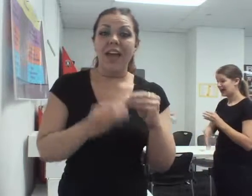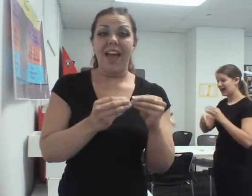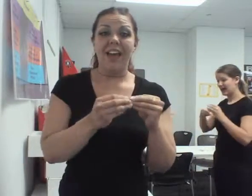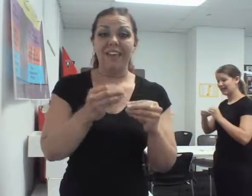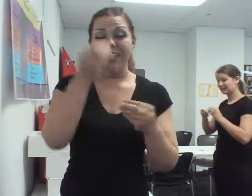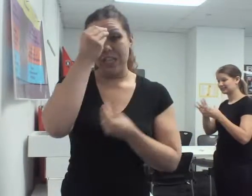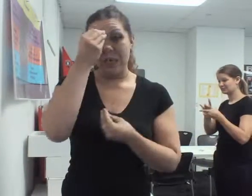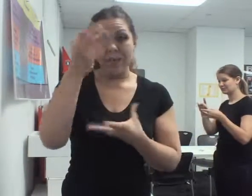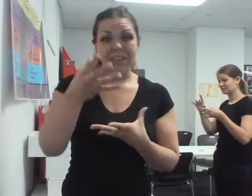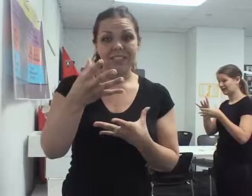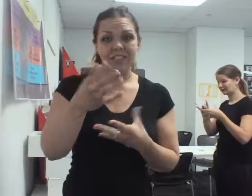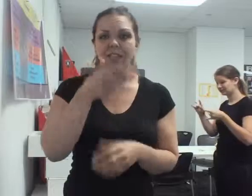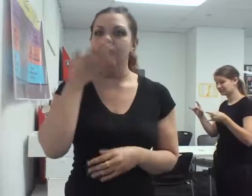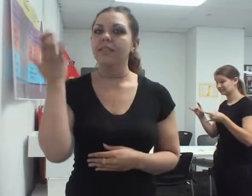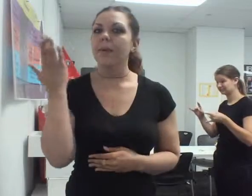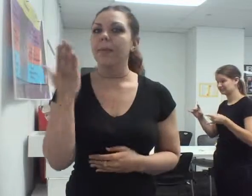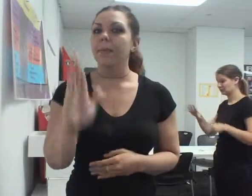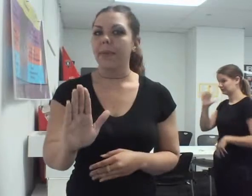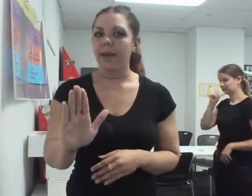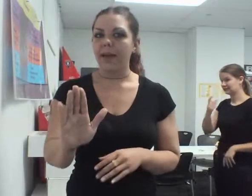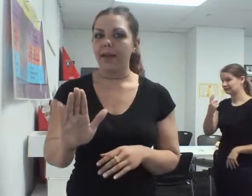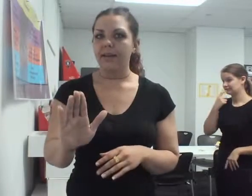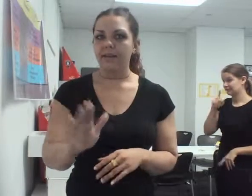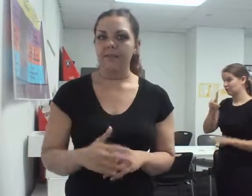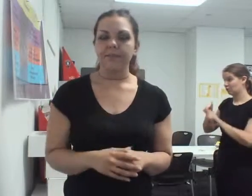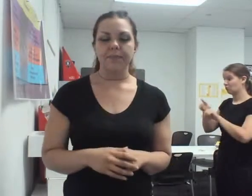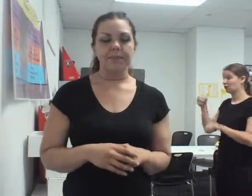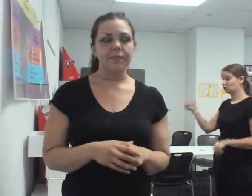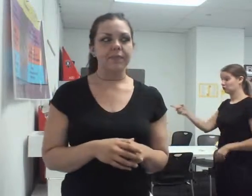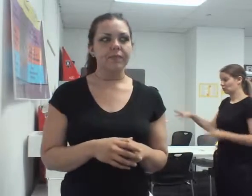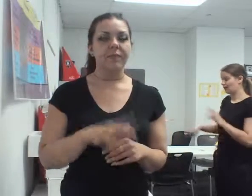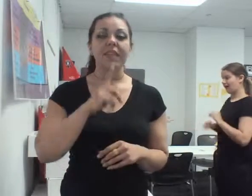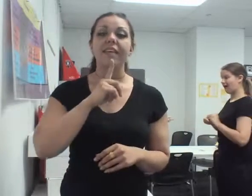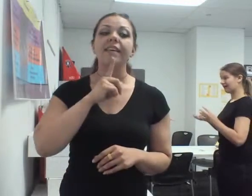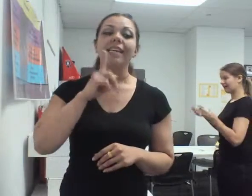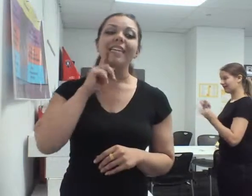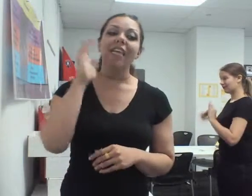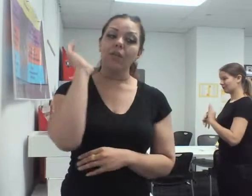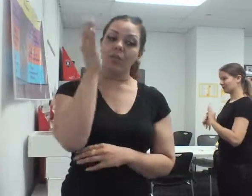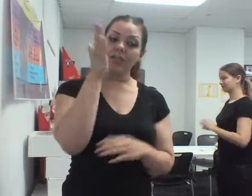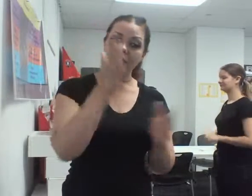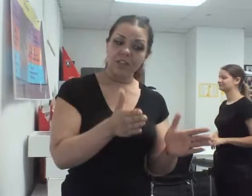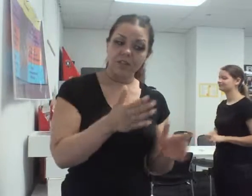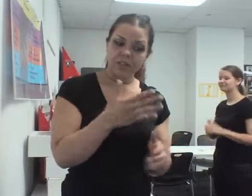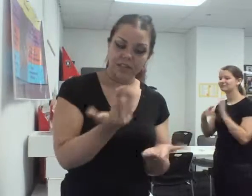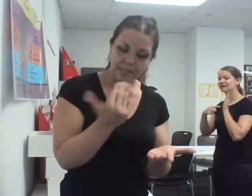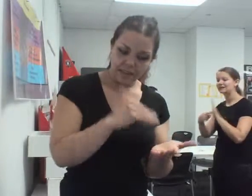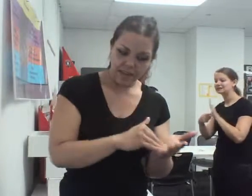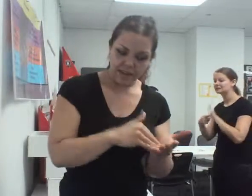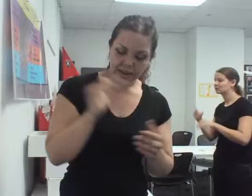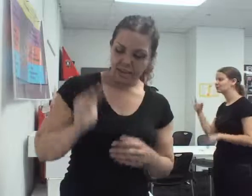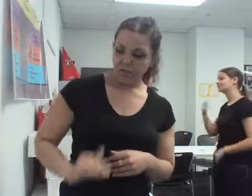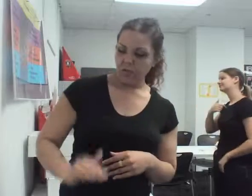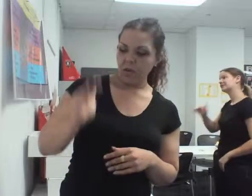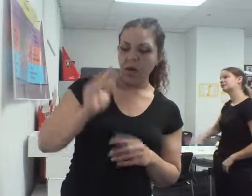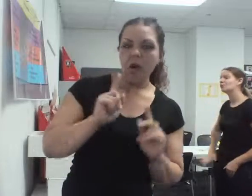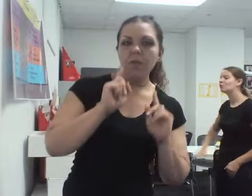bad thing. Okay. So, deaf presenter again. I grew up, went to